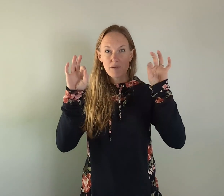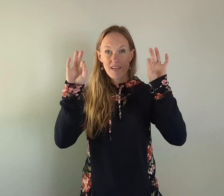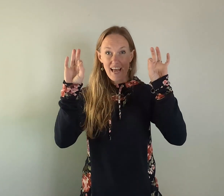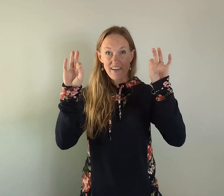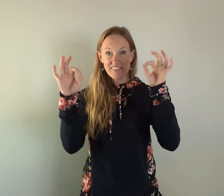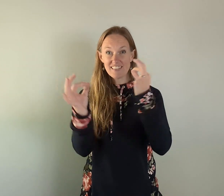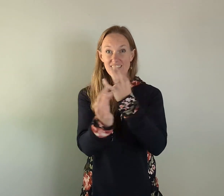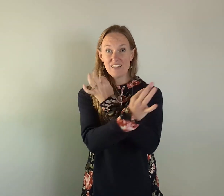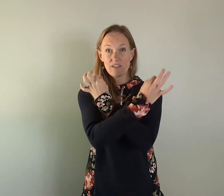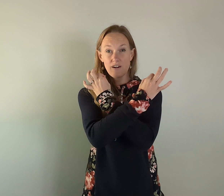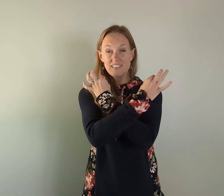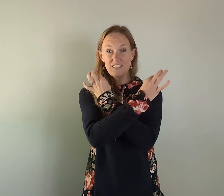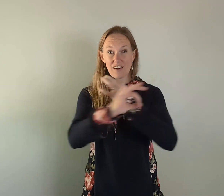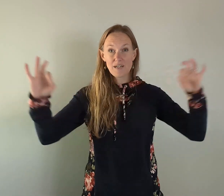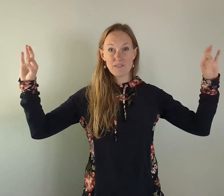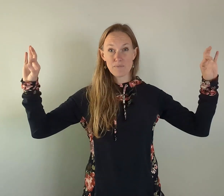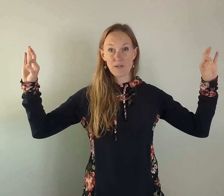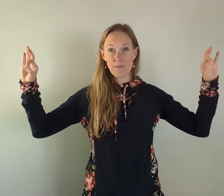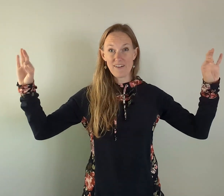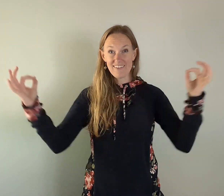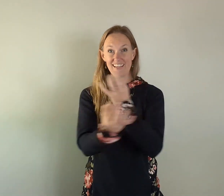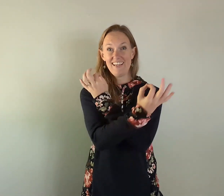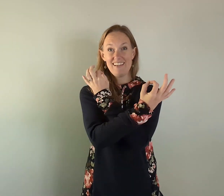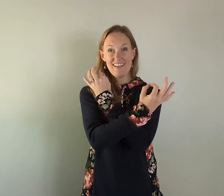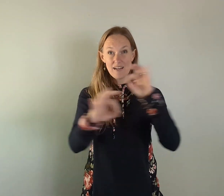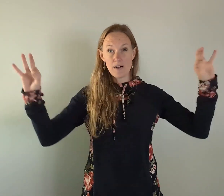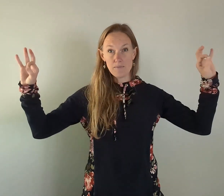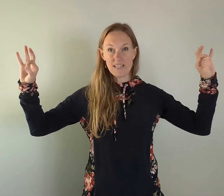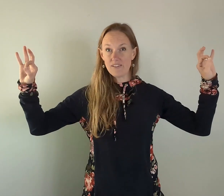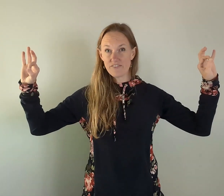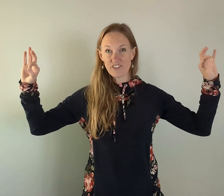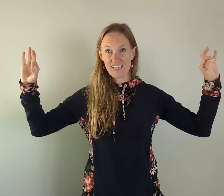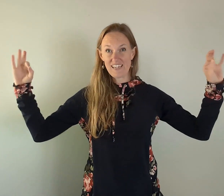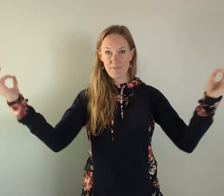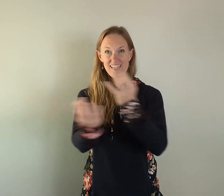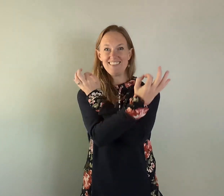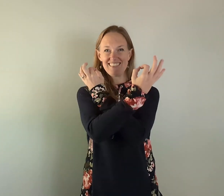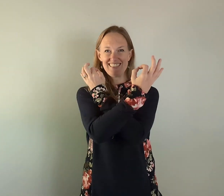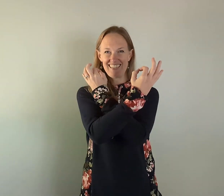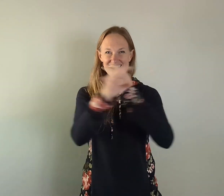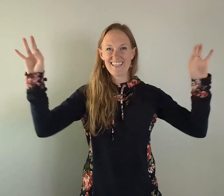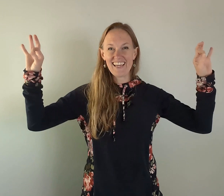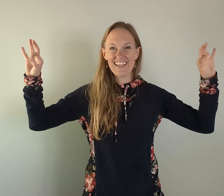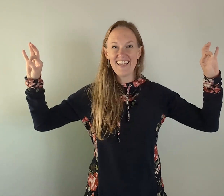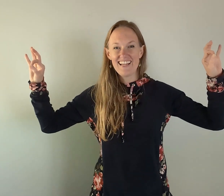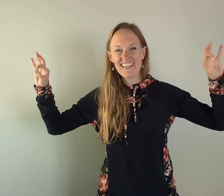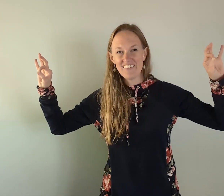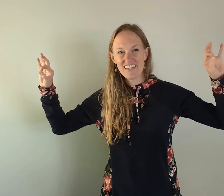make F's. Cross your arms and bring them out. Okay. I'm living free because of Jesus. Okay. Living